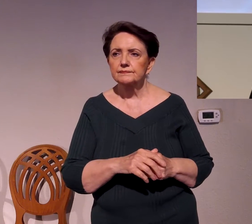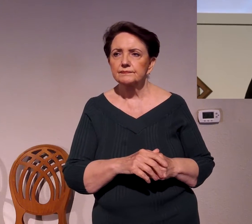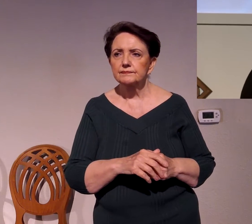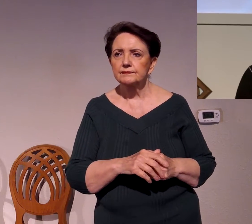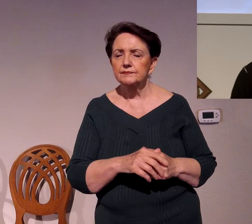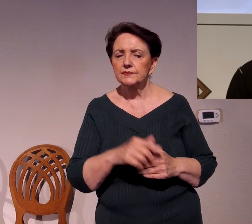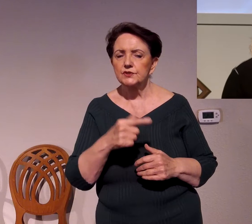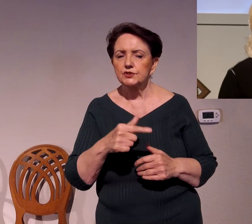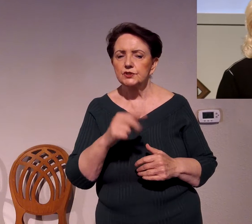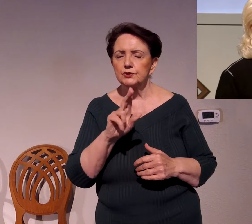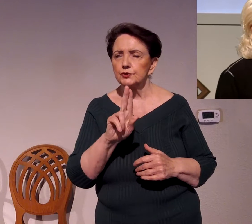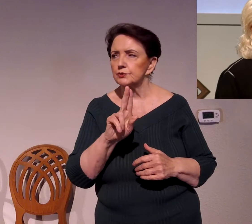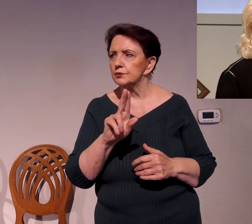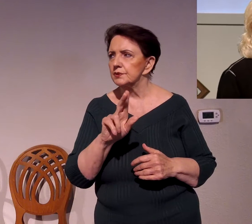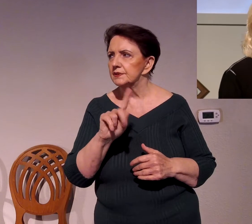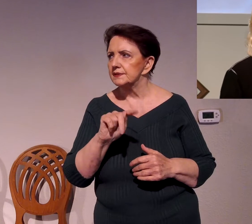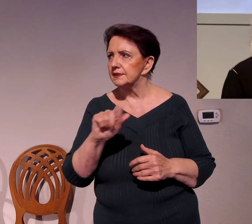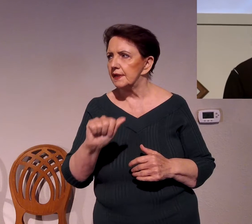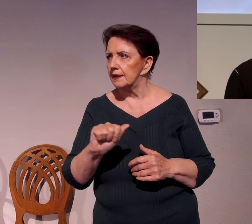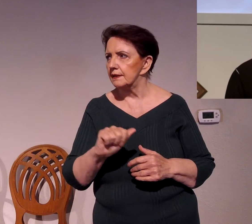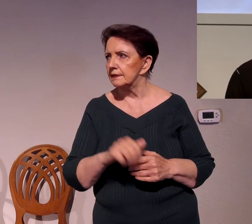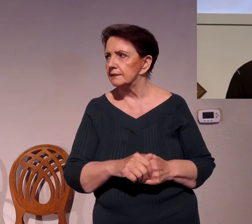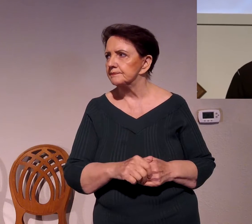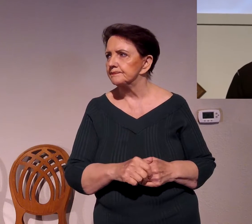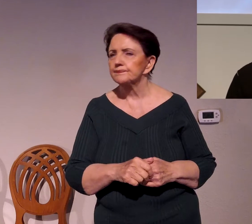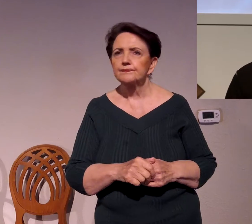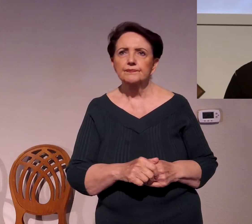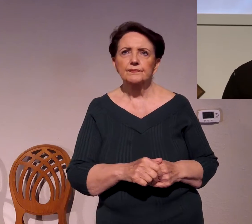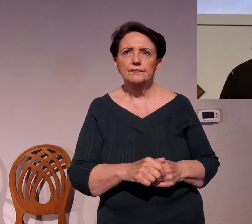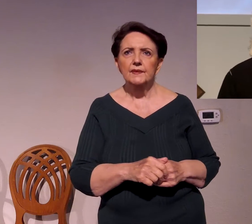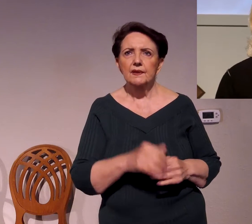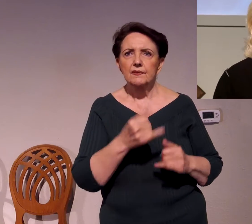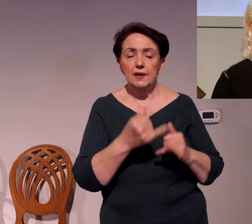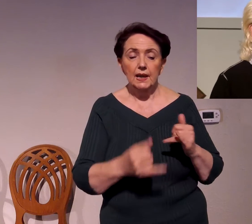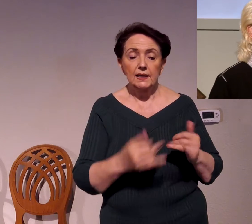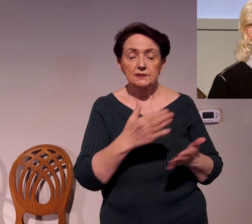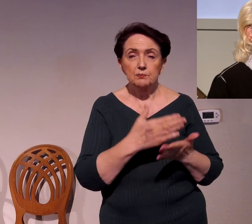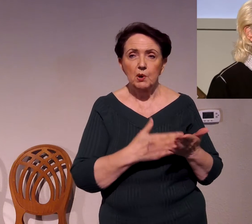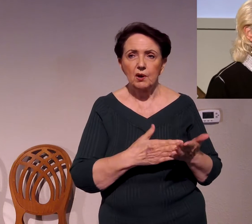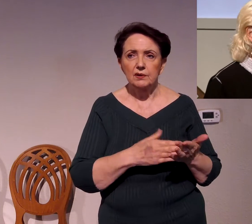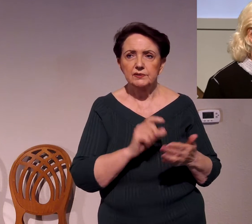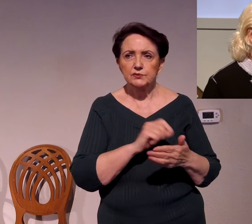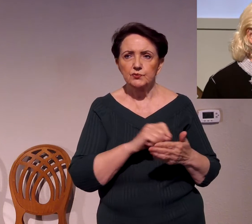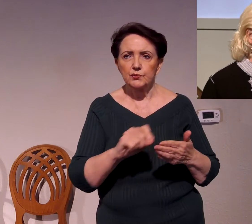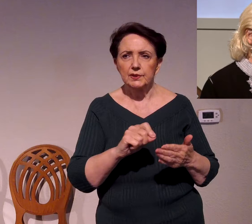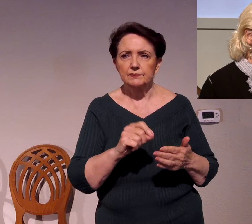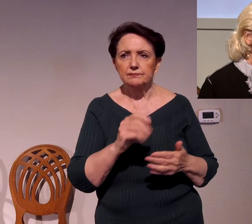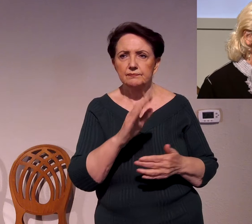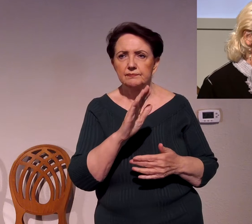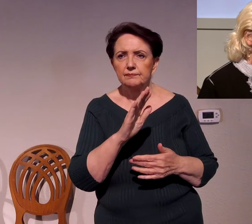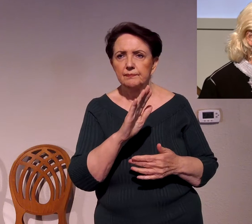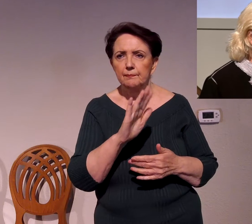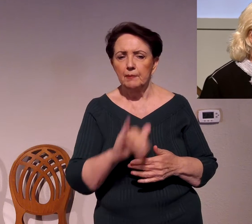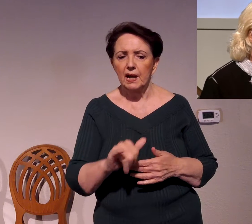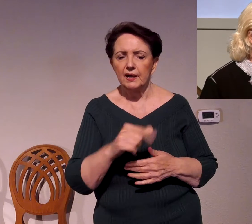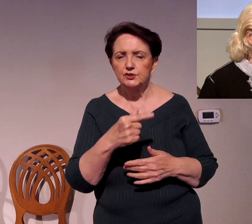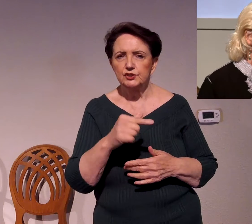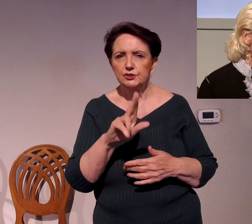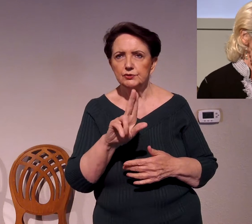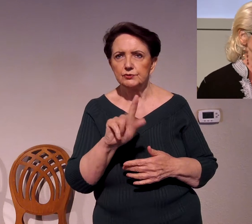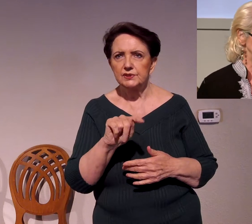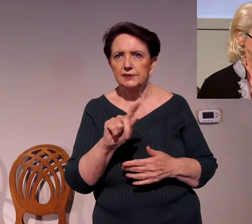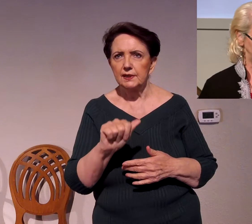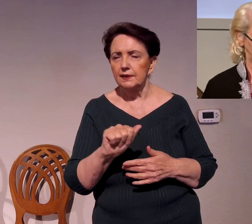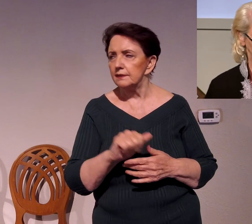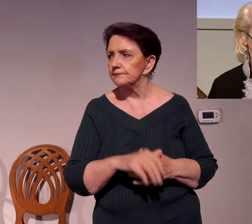Goethe, and only the last section of it is actually written by Goethe. This quote is from